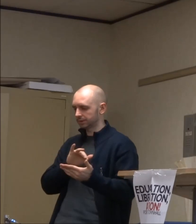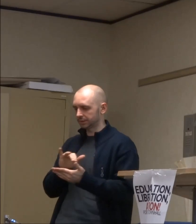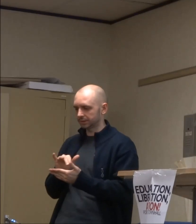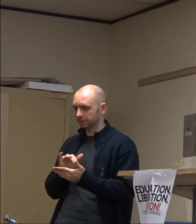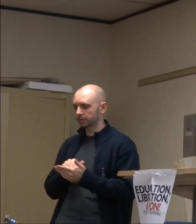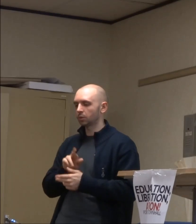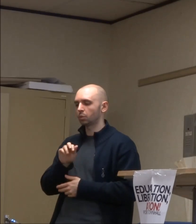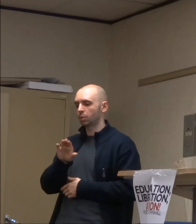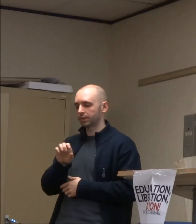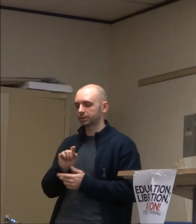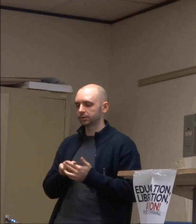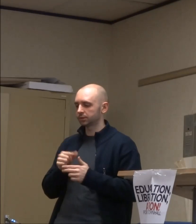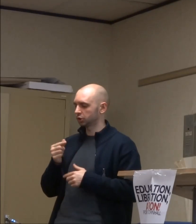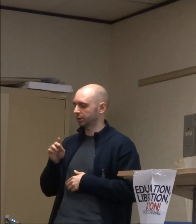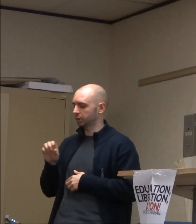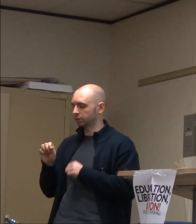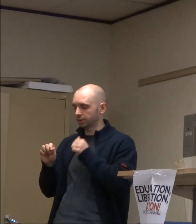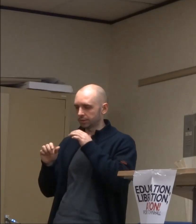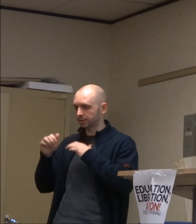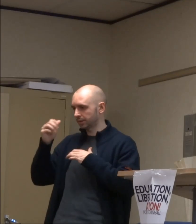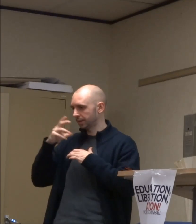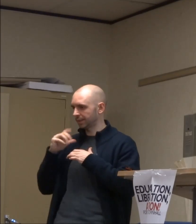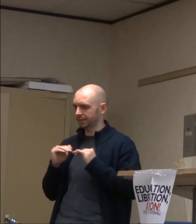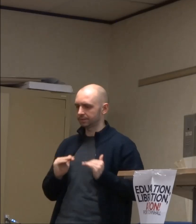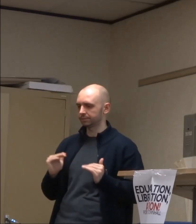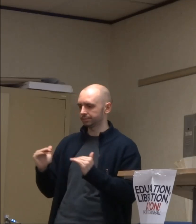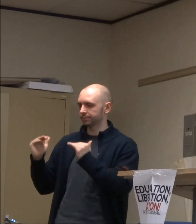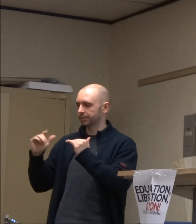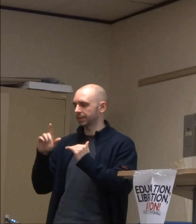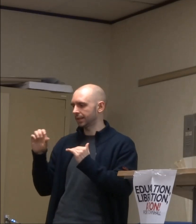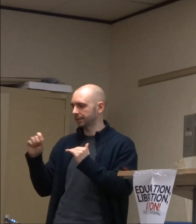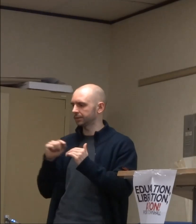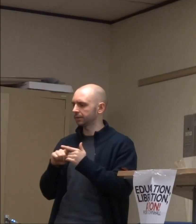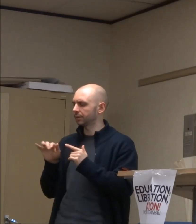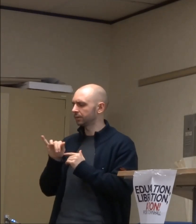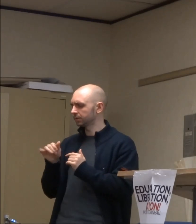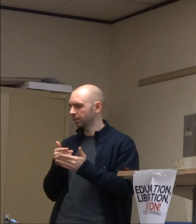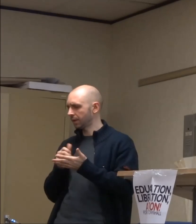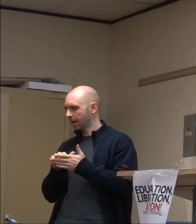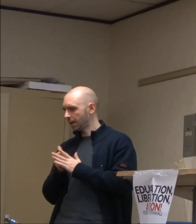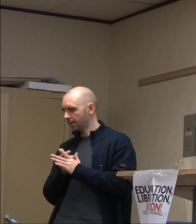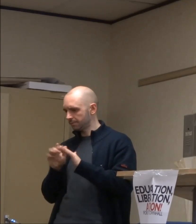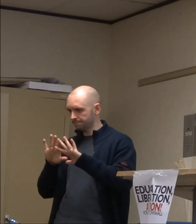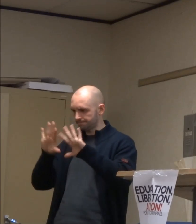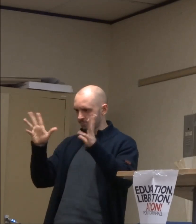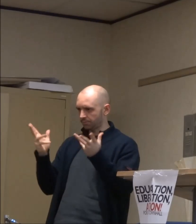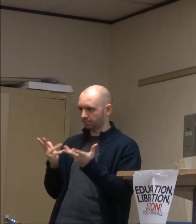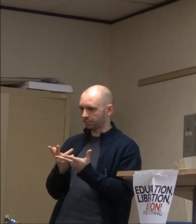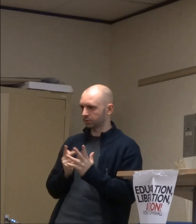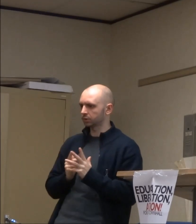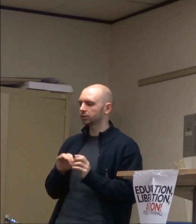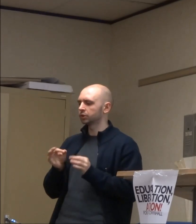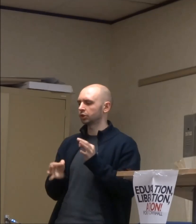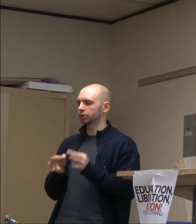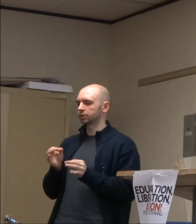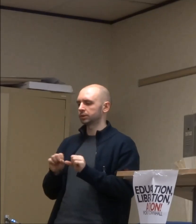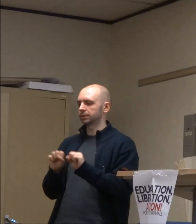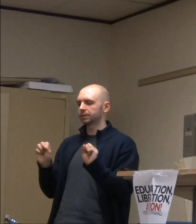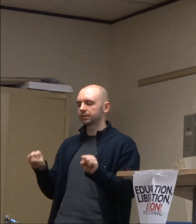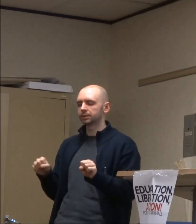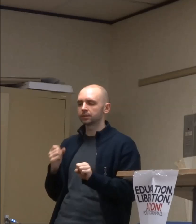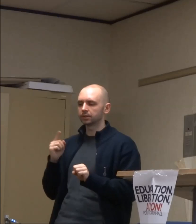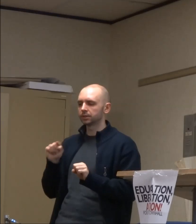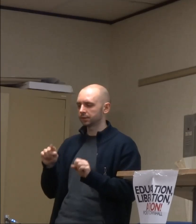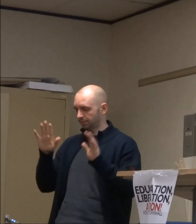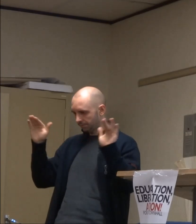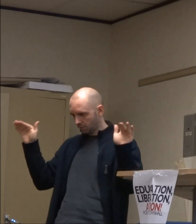in the production of subjectivities through the criminal justice system. Particularly, she is interested in the implications this has for people of color,